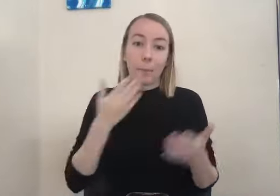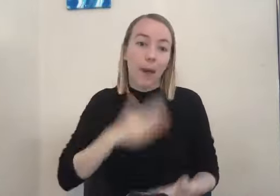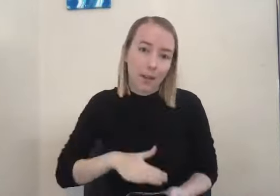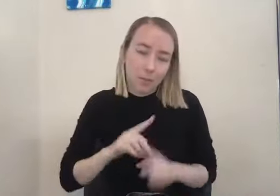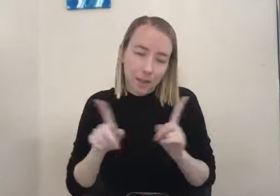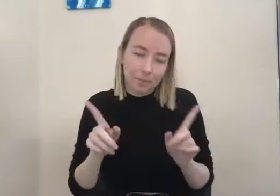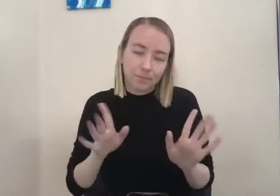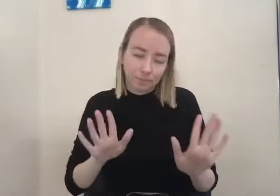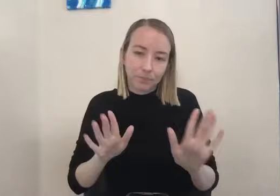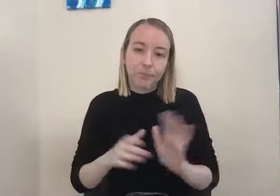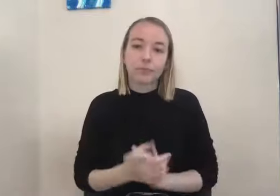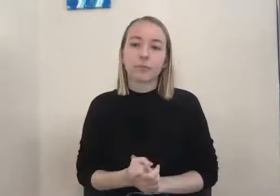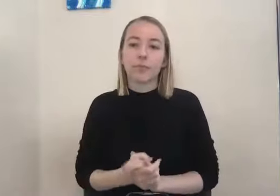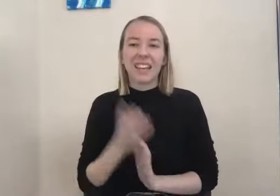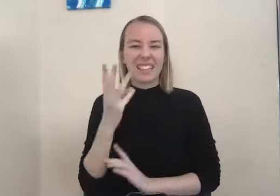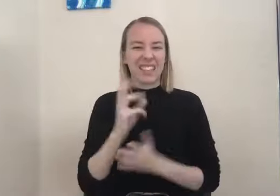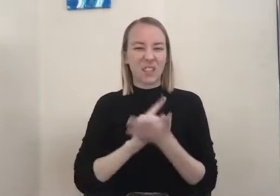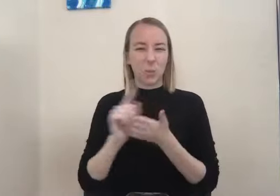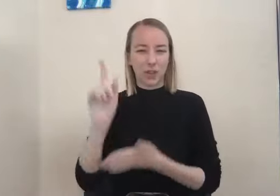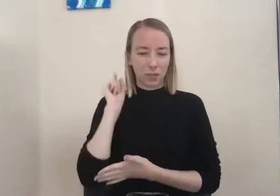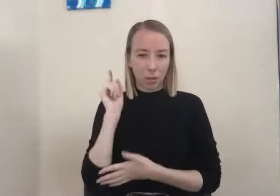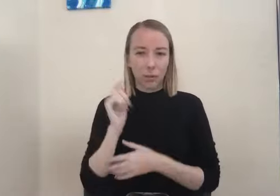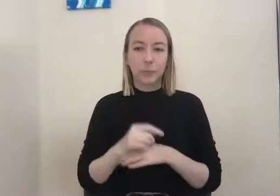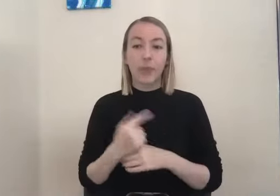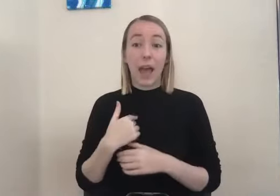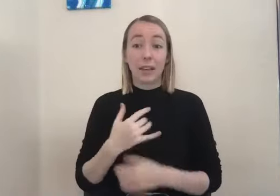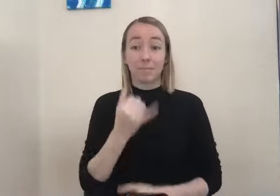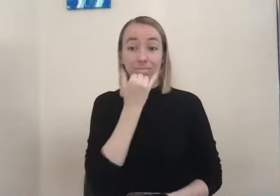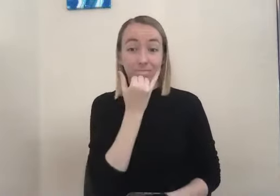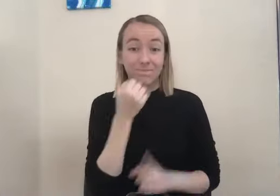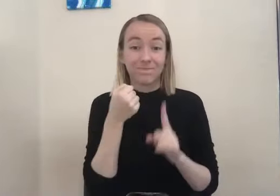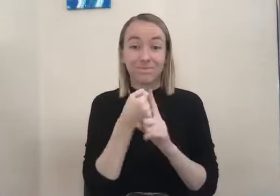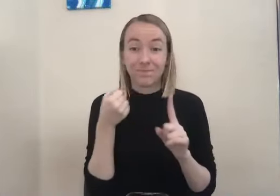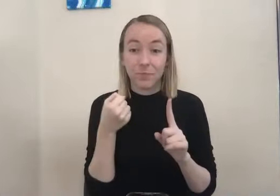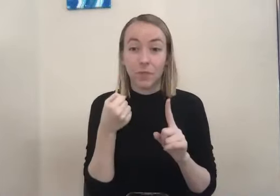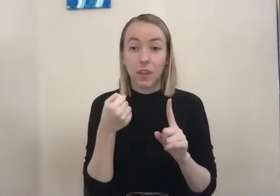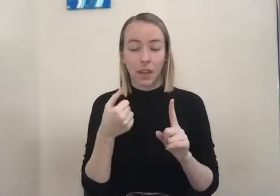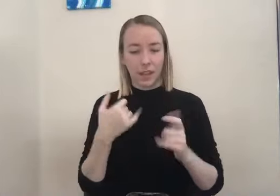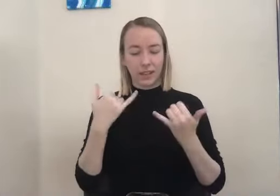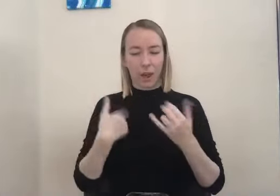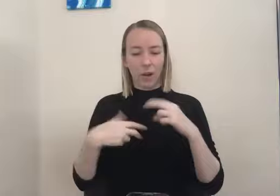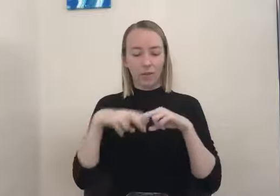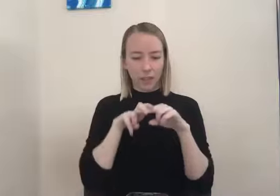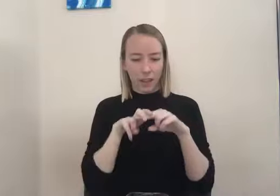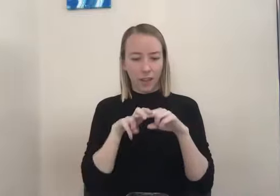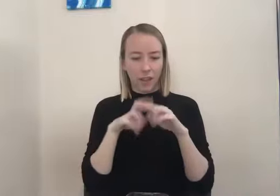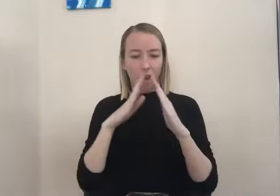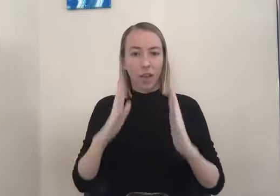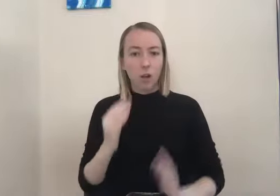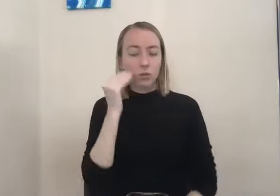me down, brought me down into that, because I'm trying to achieve this serenity. And recovery for me is about balance. It